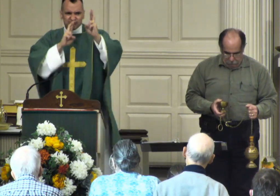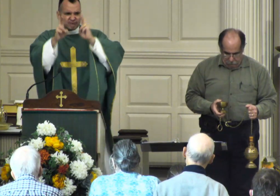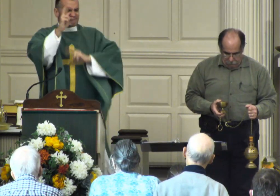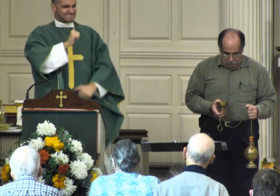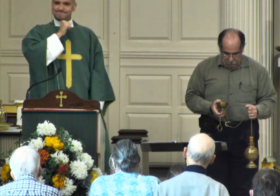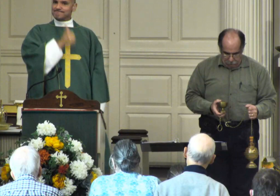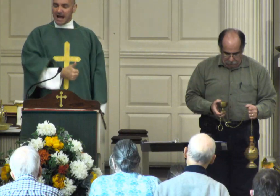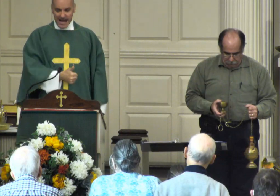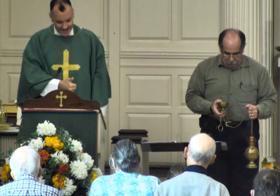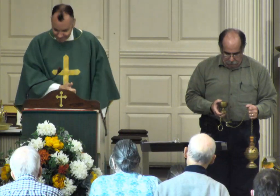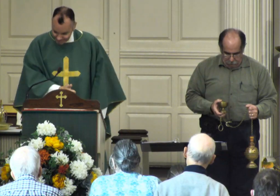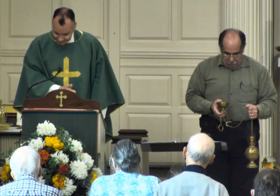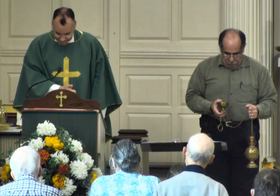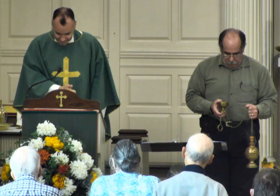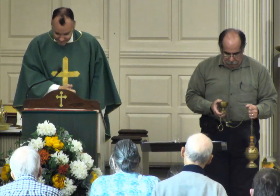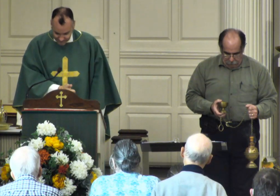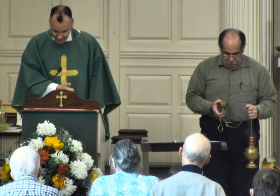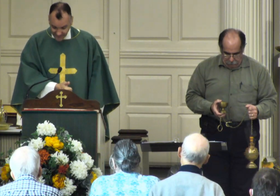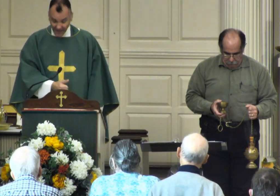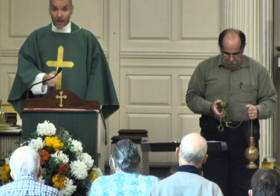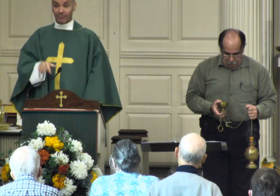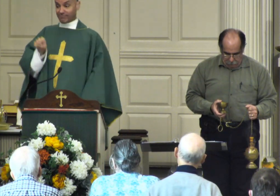respected any human being.